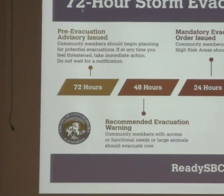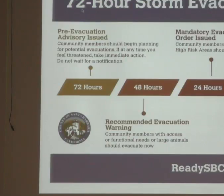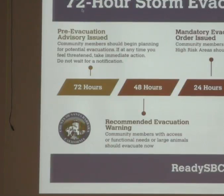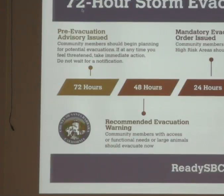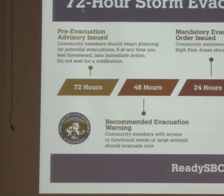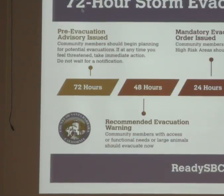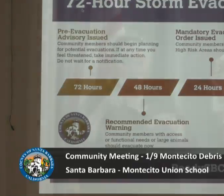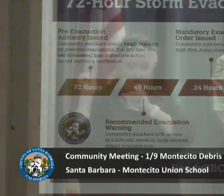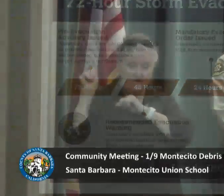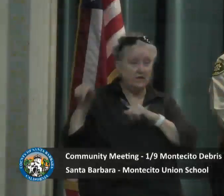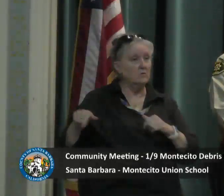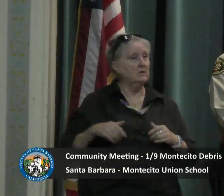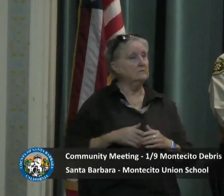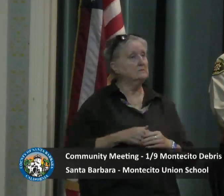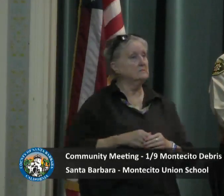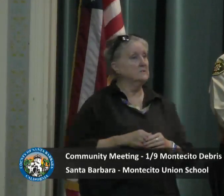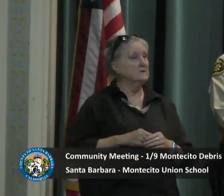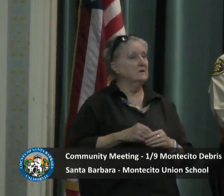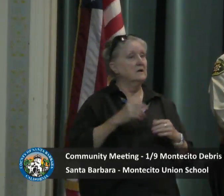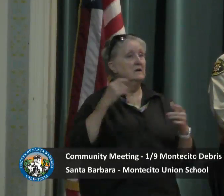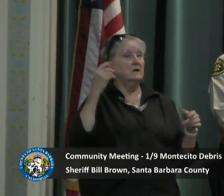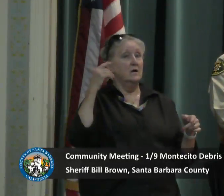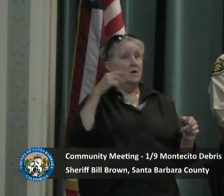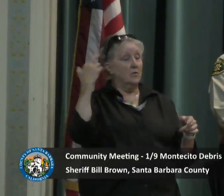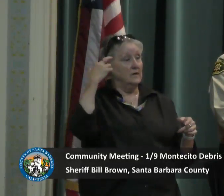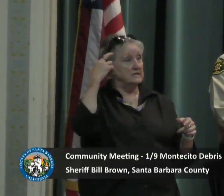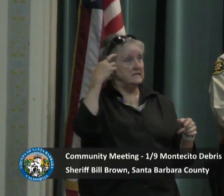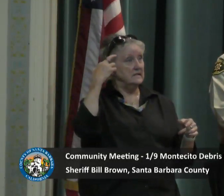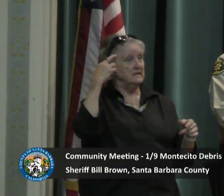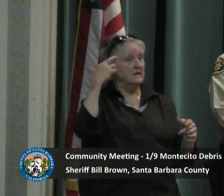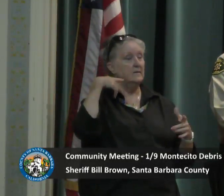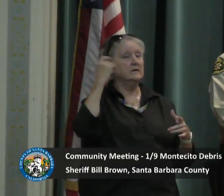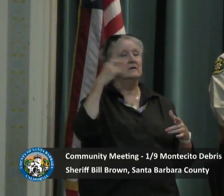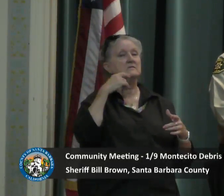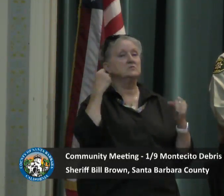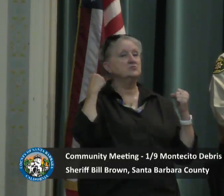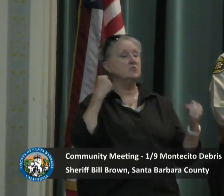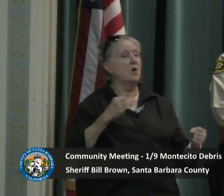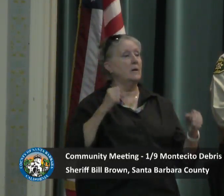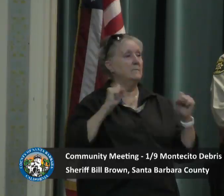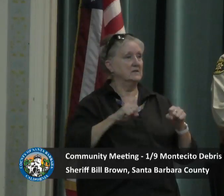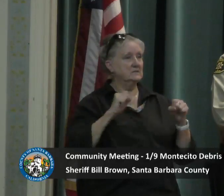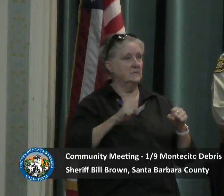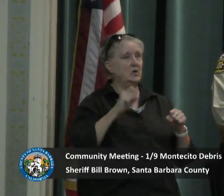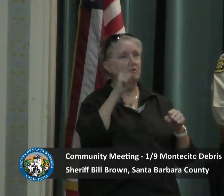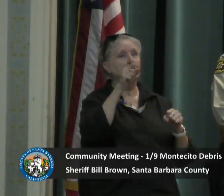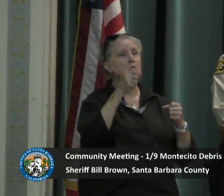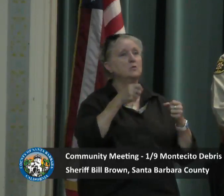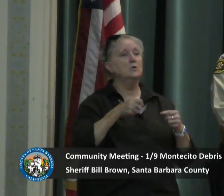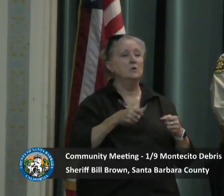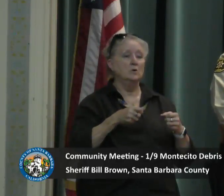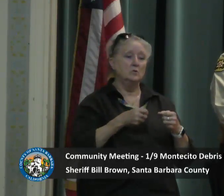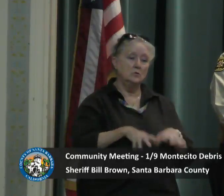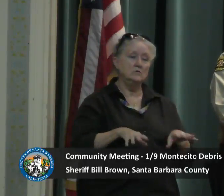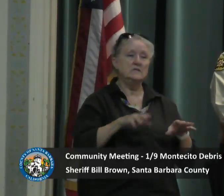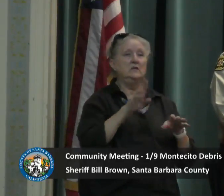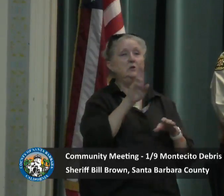to evacuate. This is because of the strong likelihood of you losing your